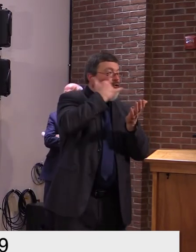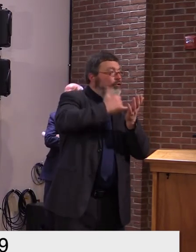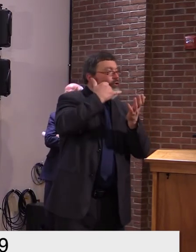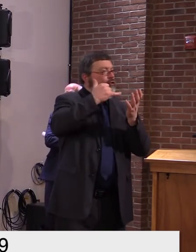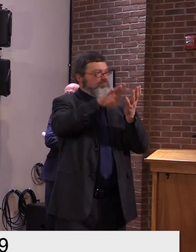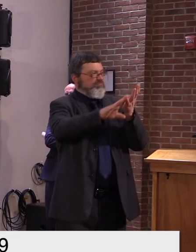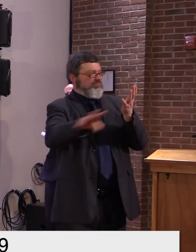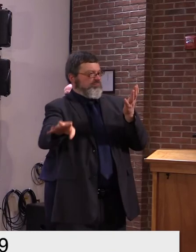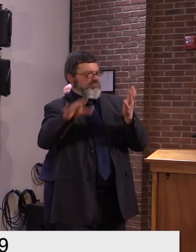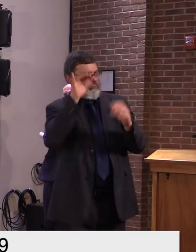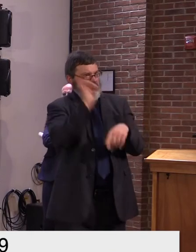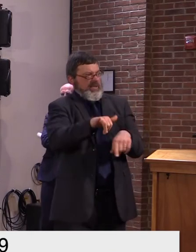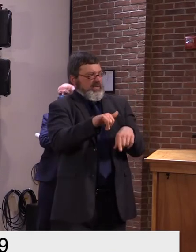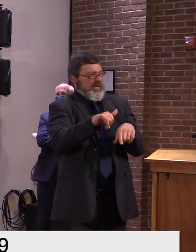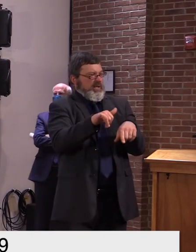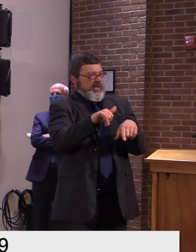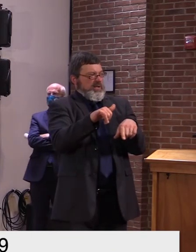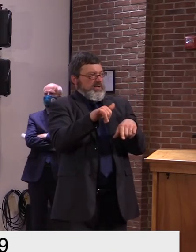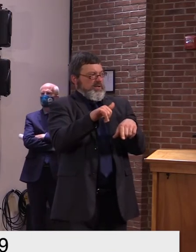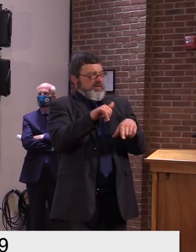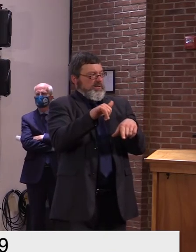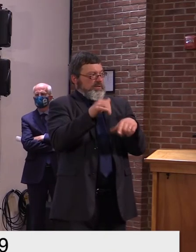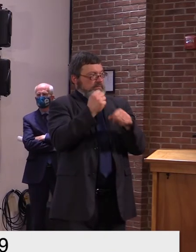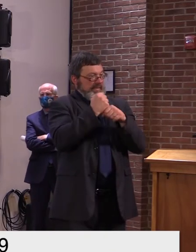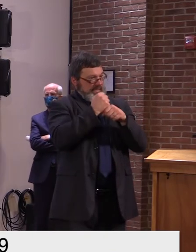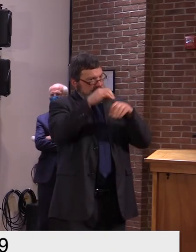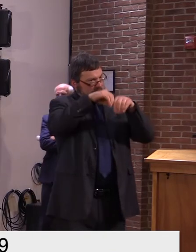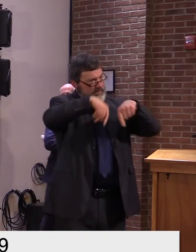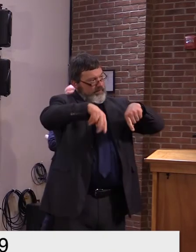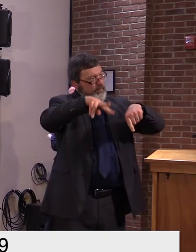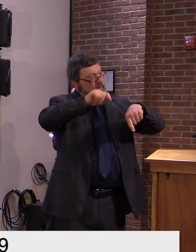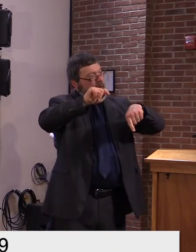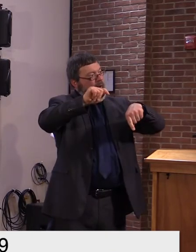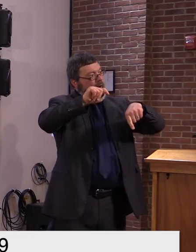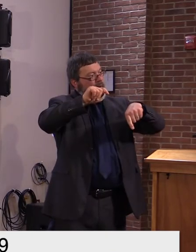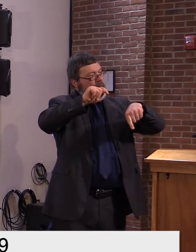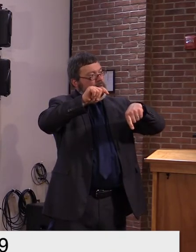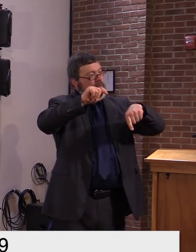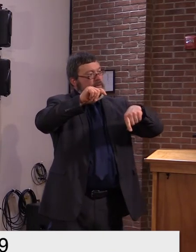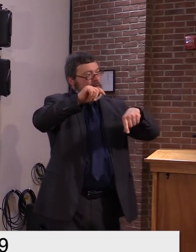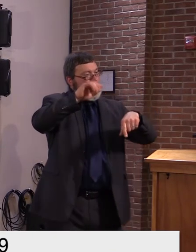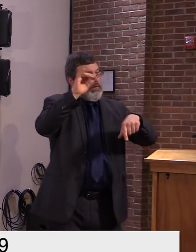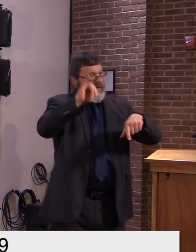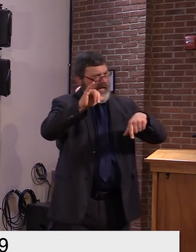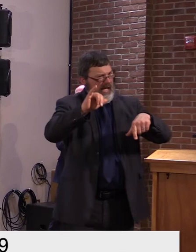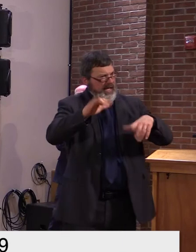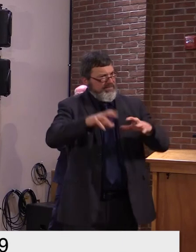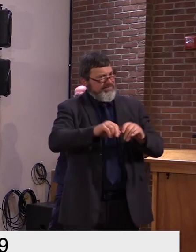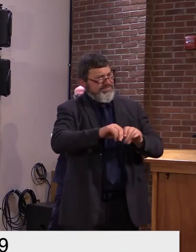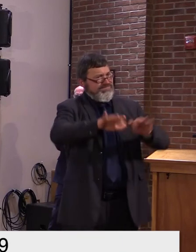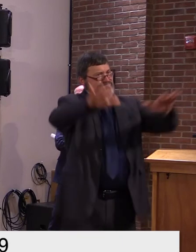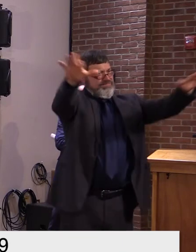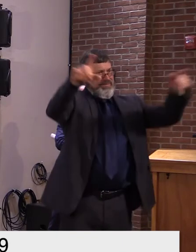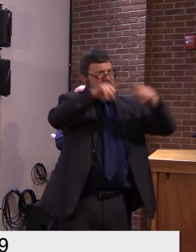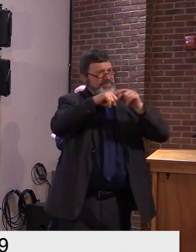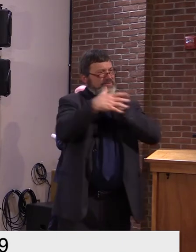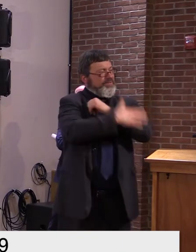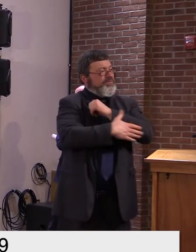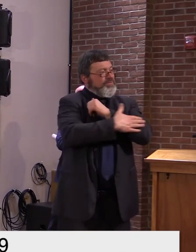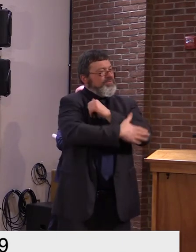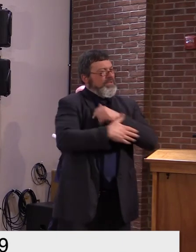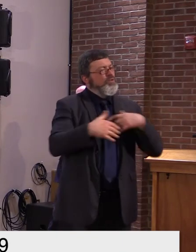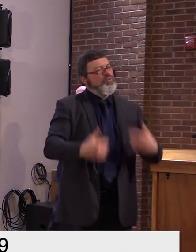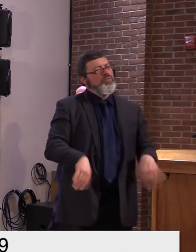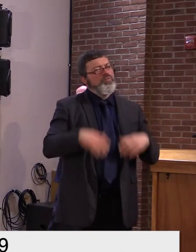are value-added products, and I think it, again, it's vital that we have a dairy industry here. So